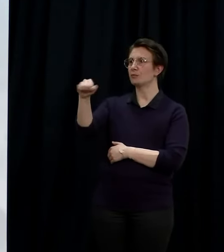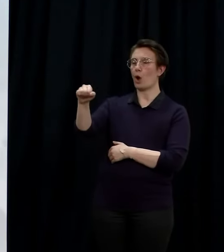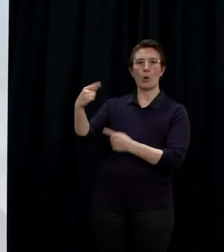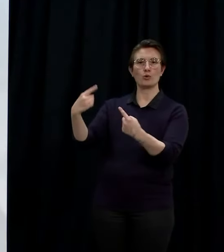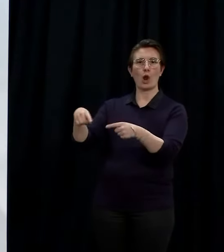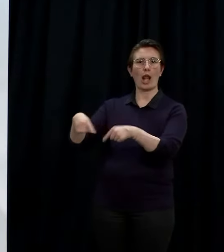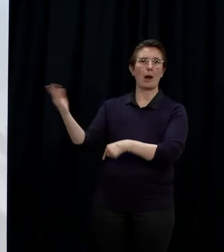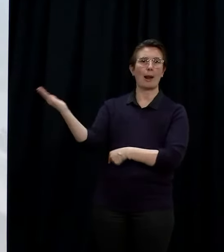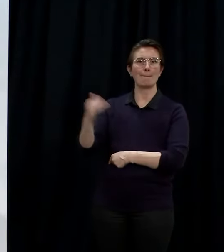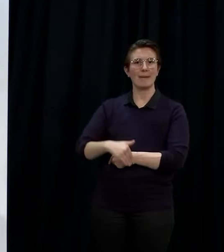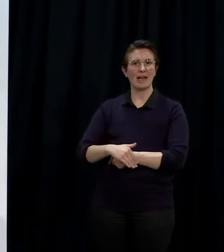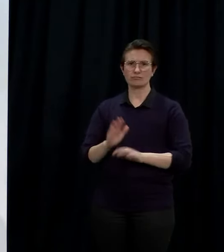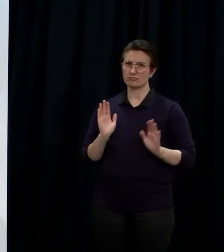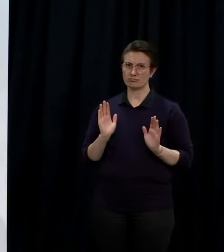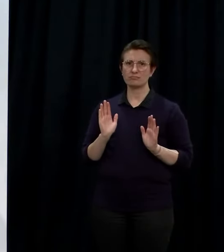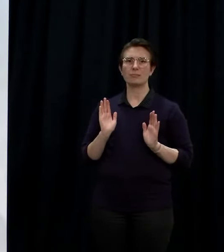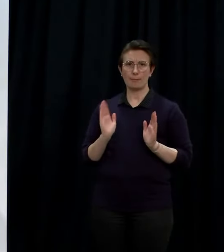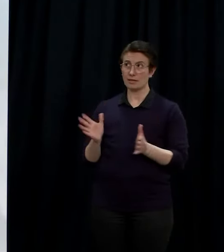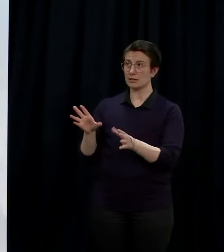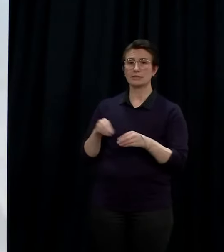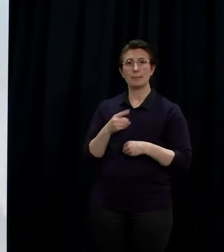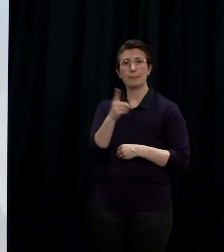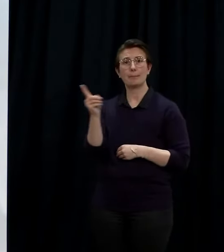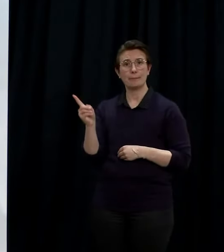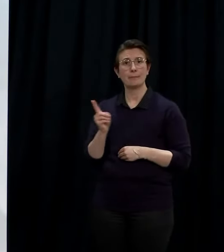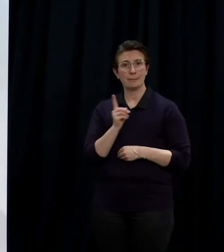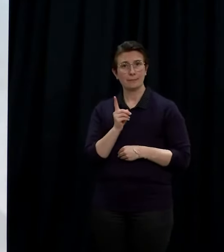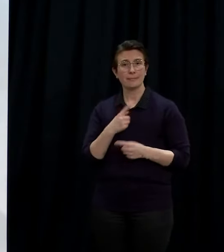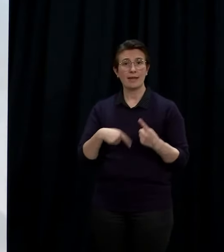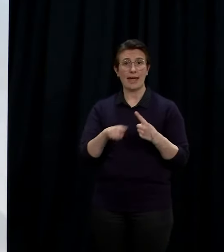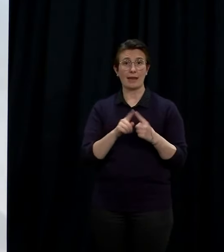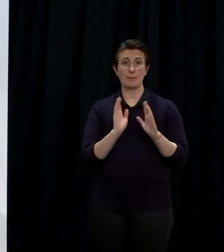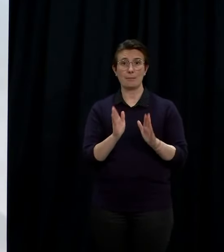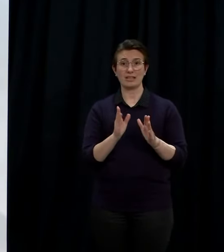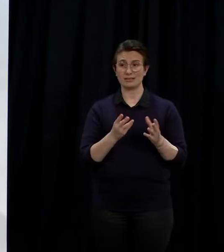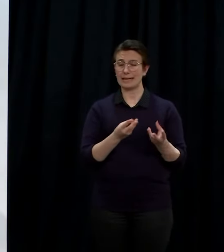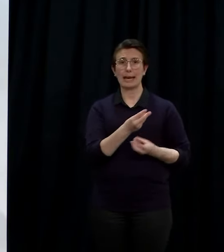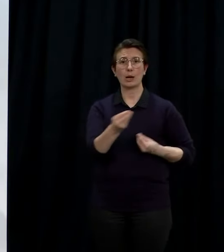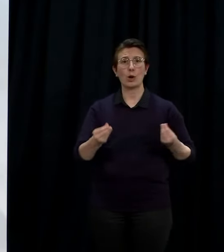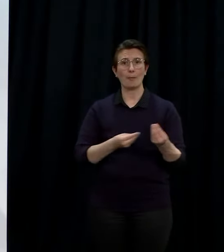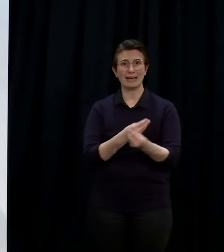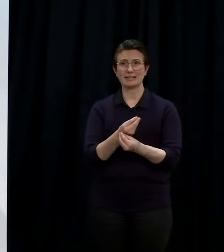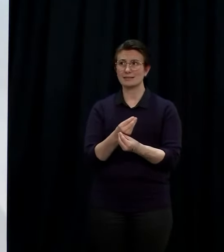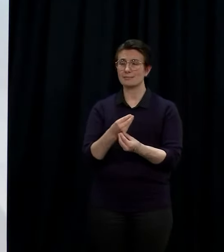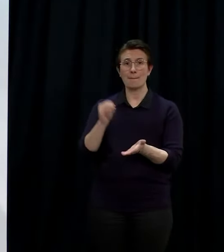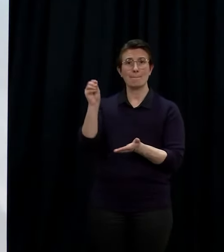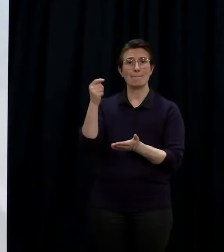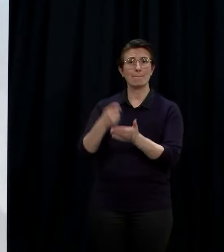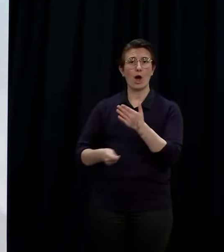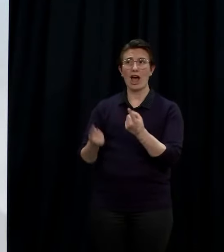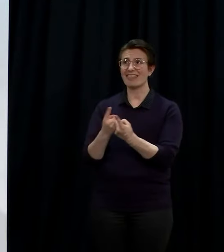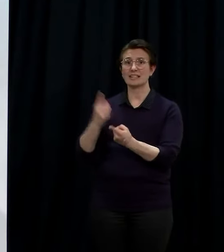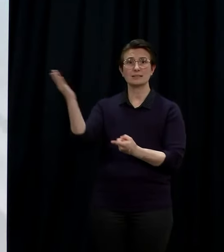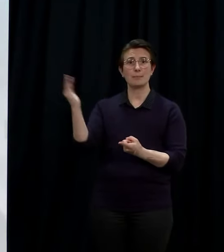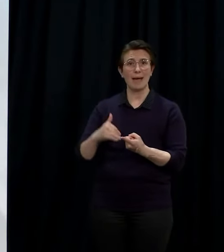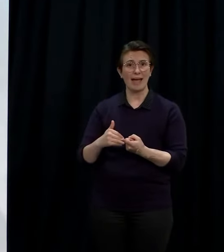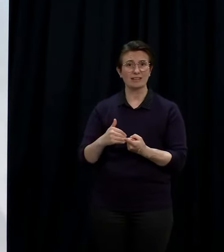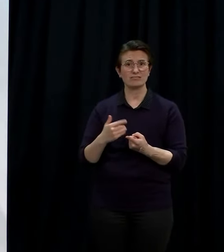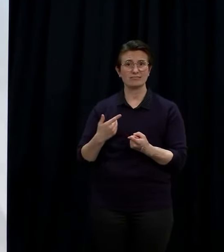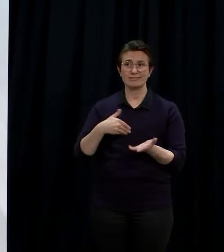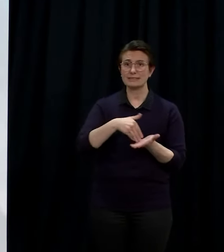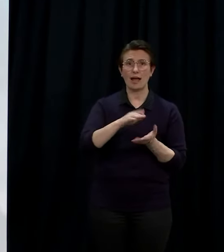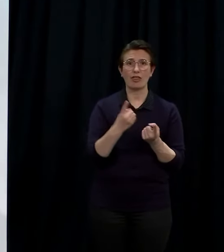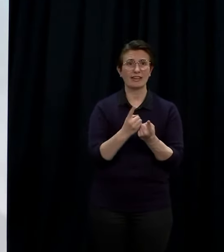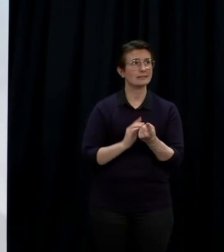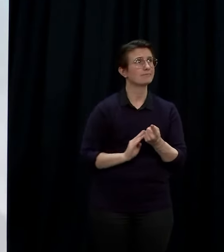have an obligation under the Bill of Rights to allow our citizens to return to their place of citizenship, and we need